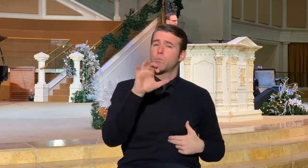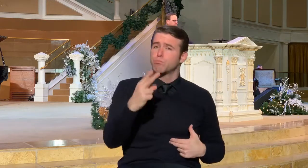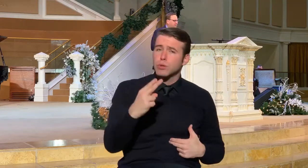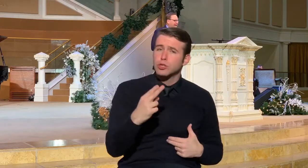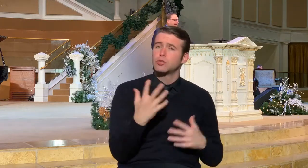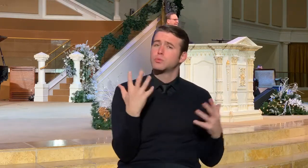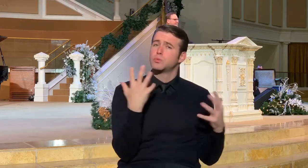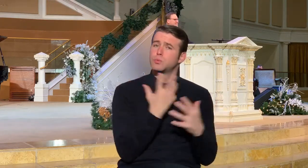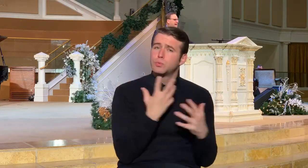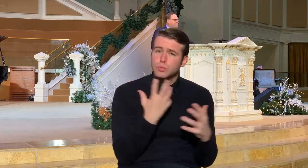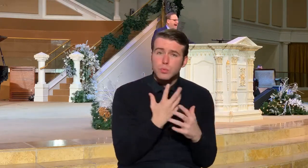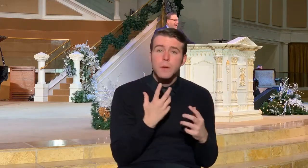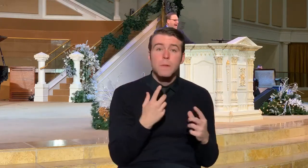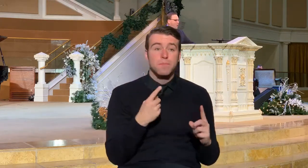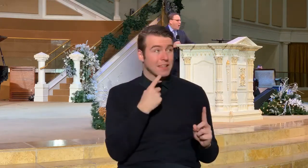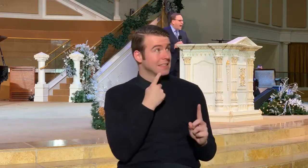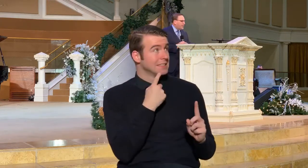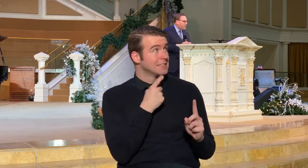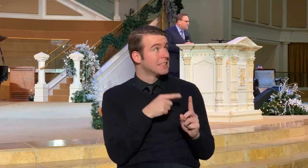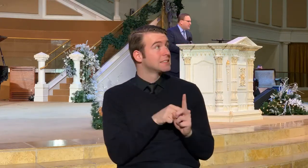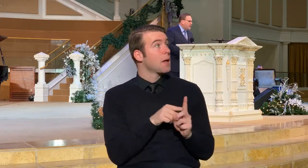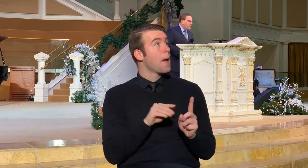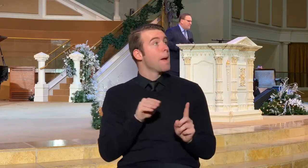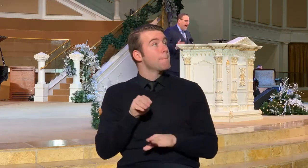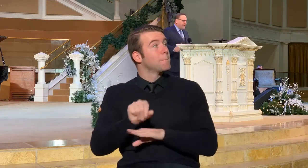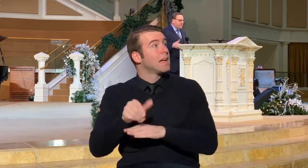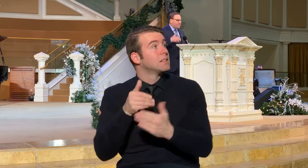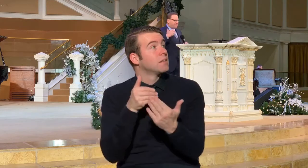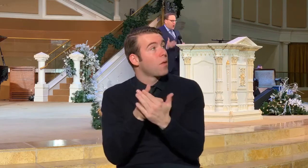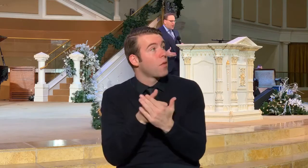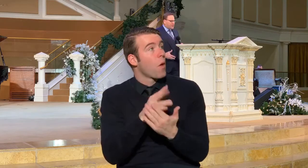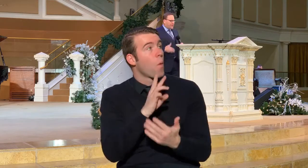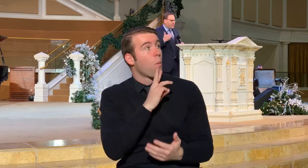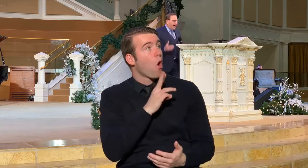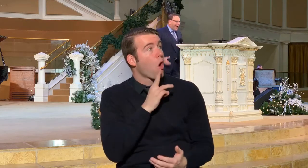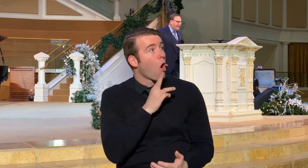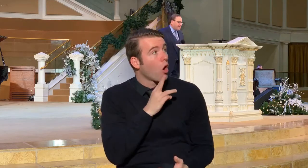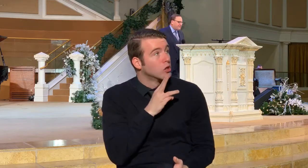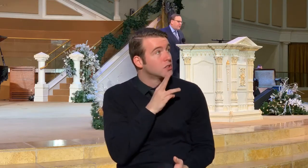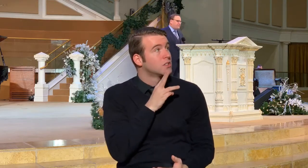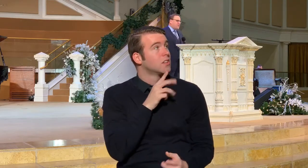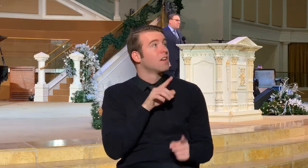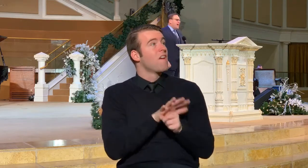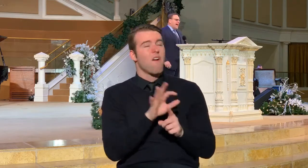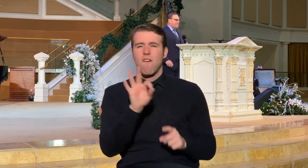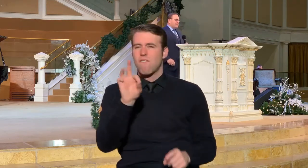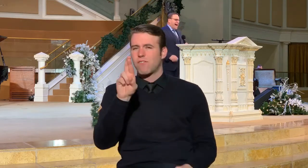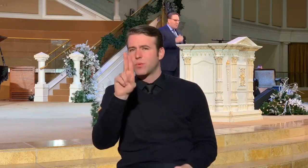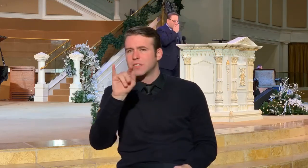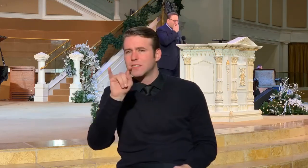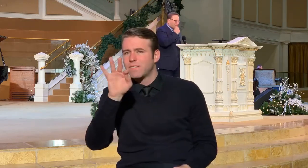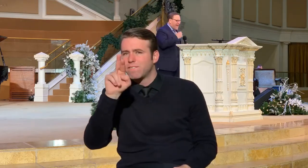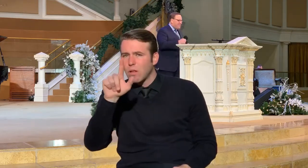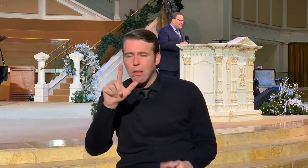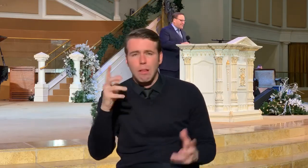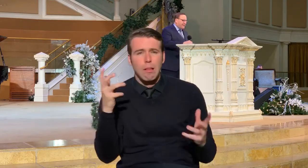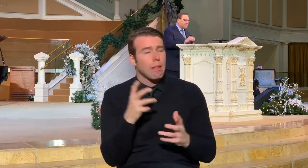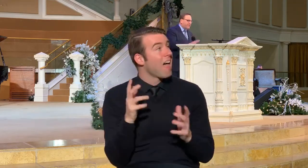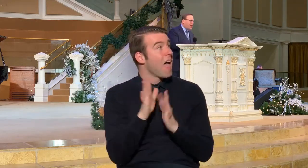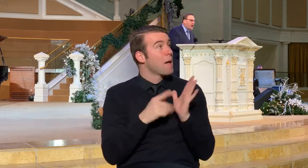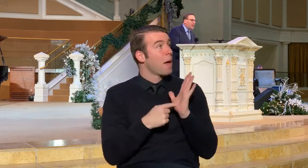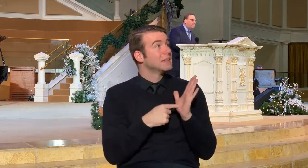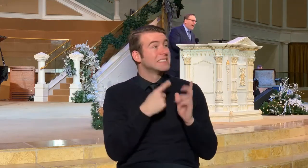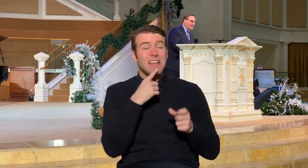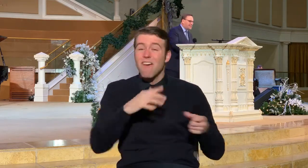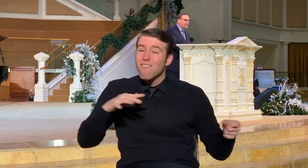vibrant. Planted, he said, by waters, vibrant, flourishing, thriving, fruitful. And the Bible would say that she